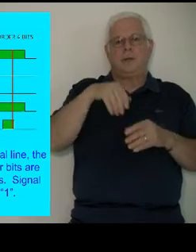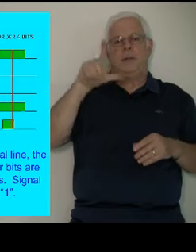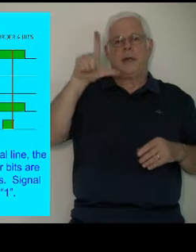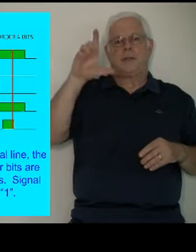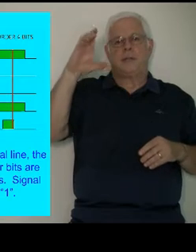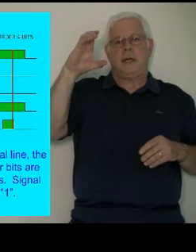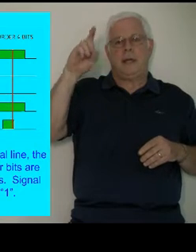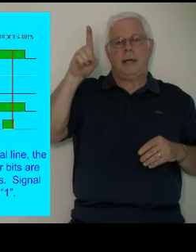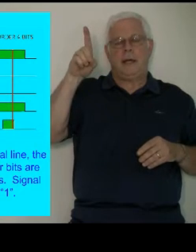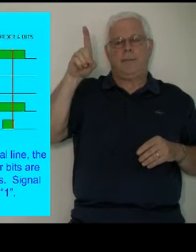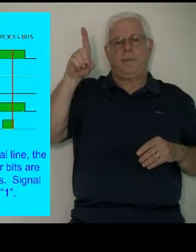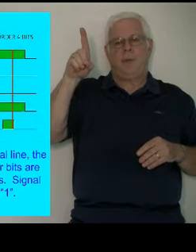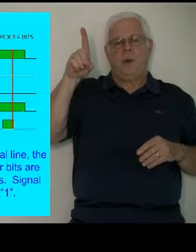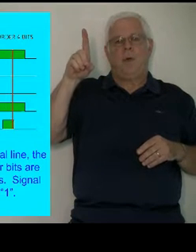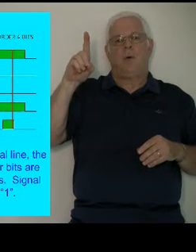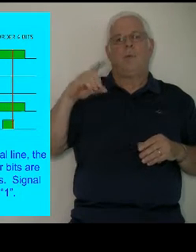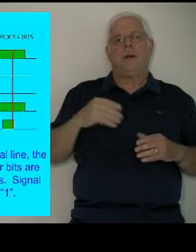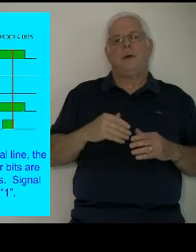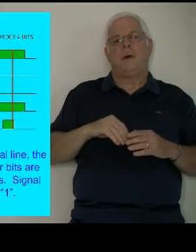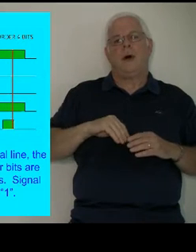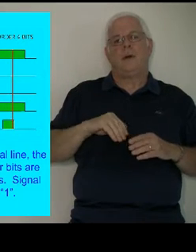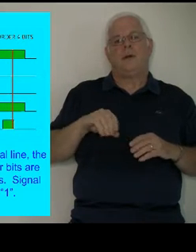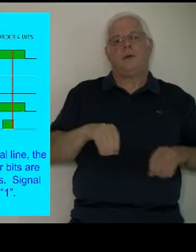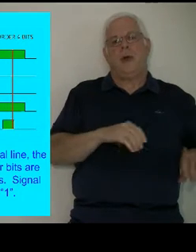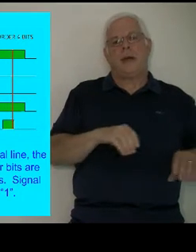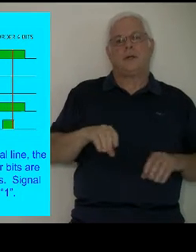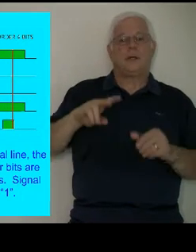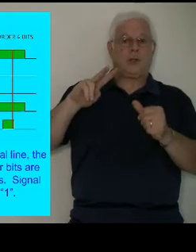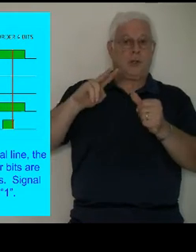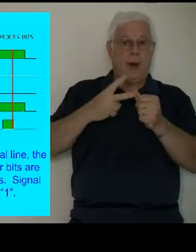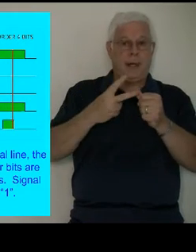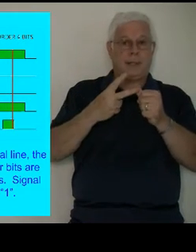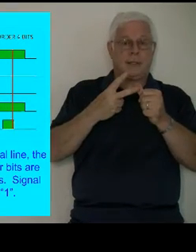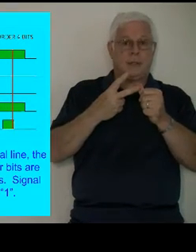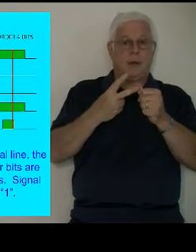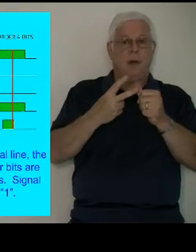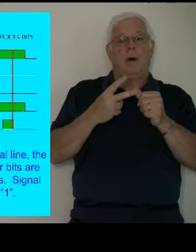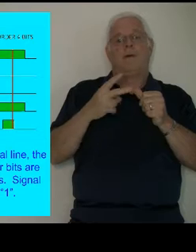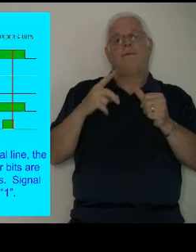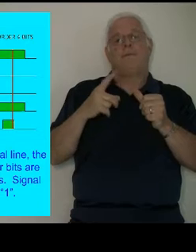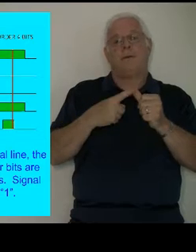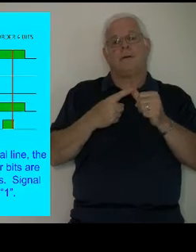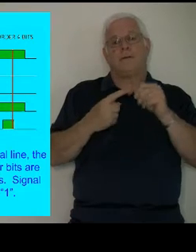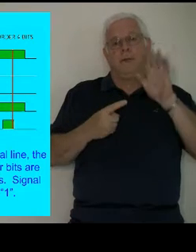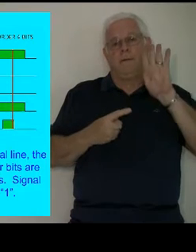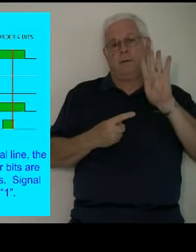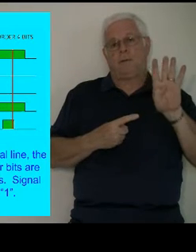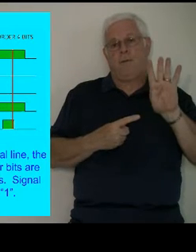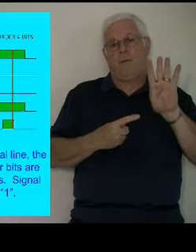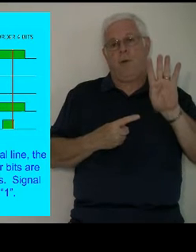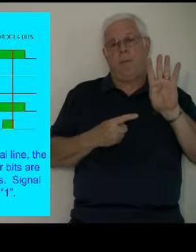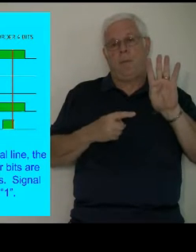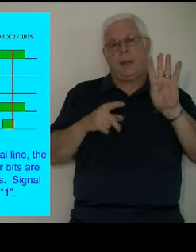the LCD. We'll be do that twice. First for the first 4